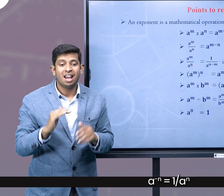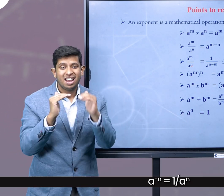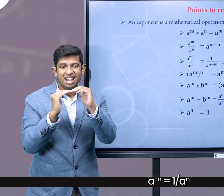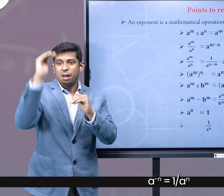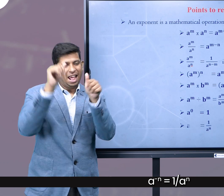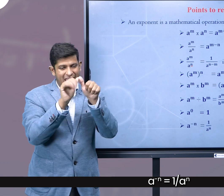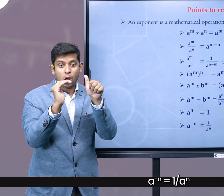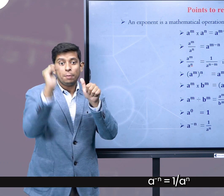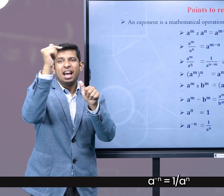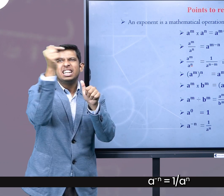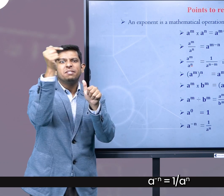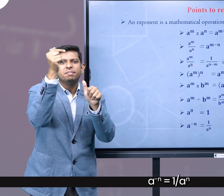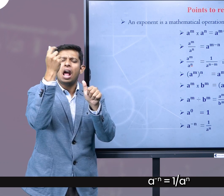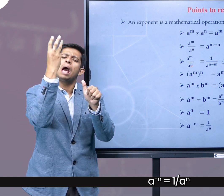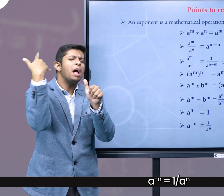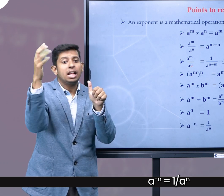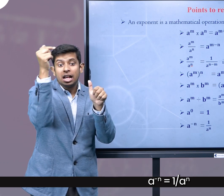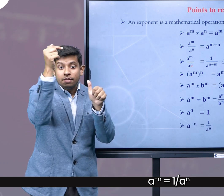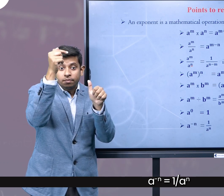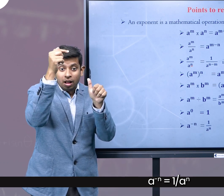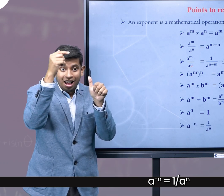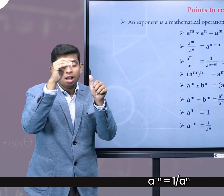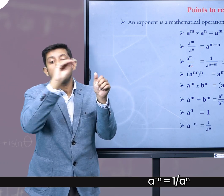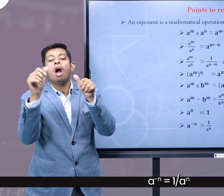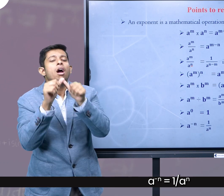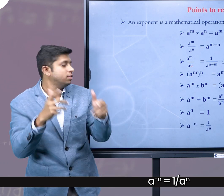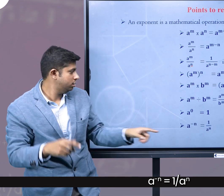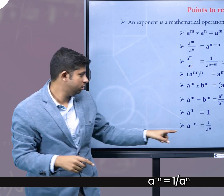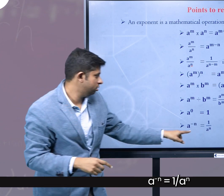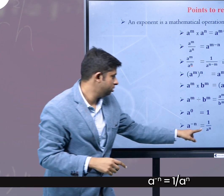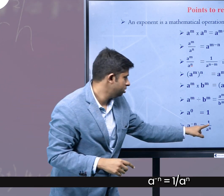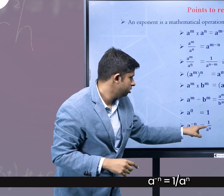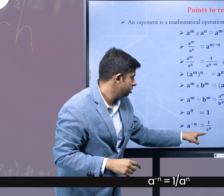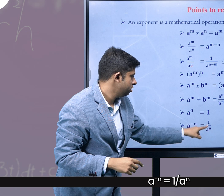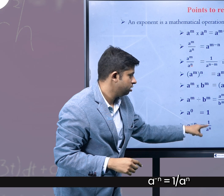A to the power of minus n is equal to 1 by a to the power of n.